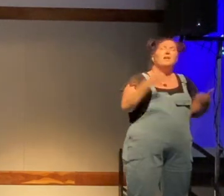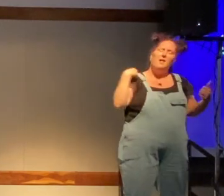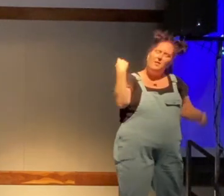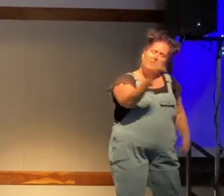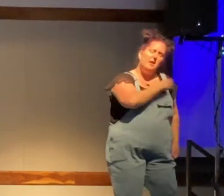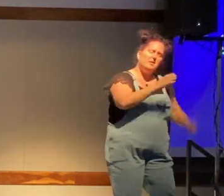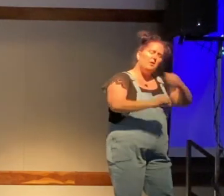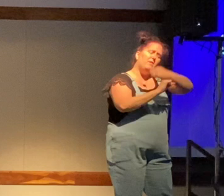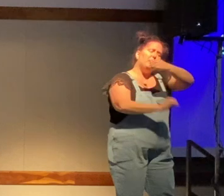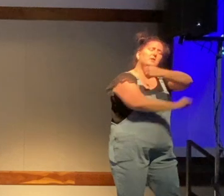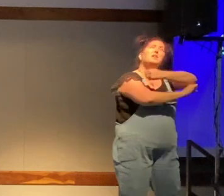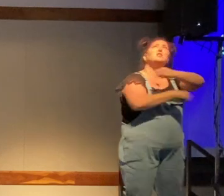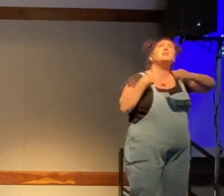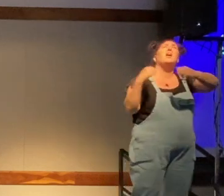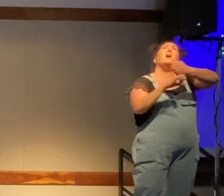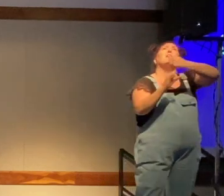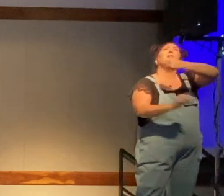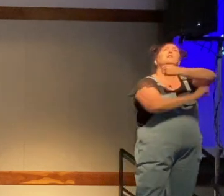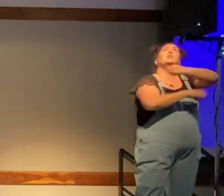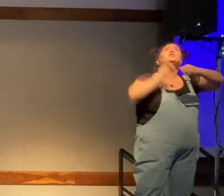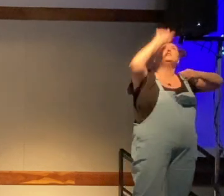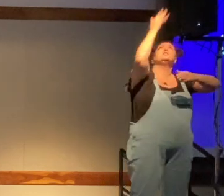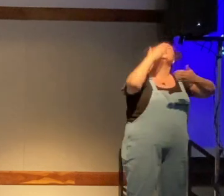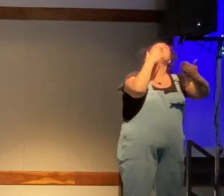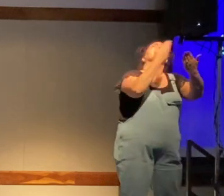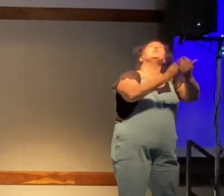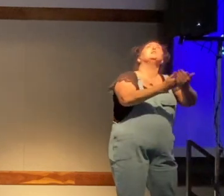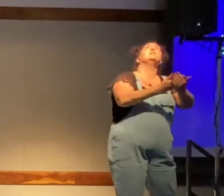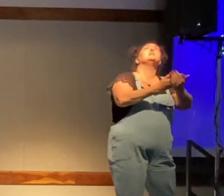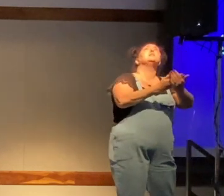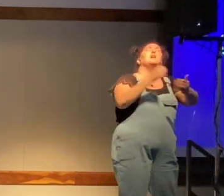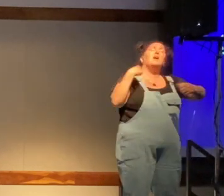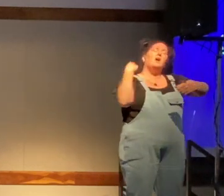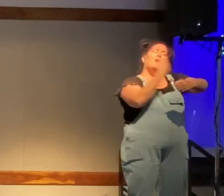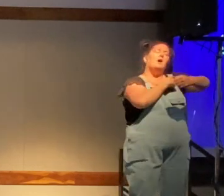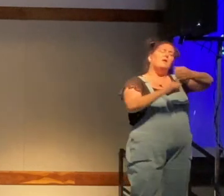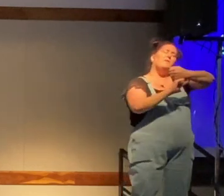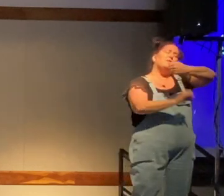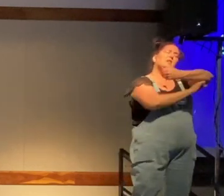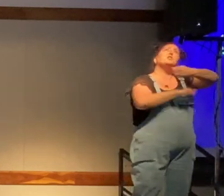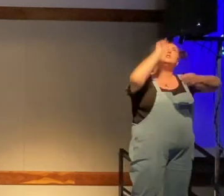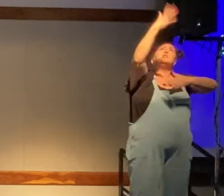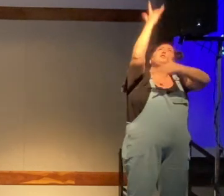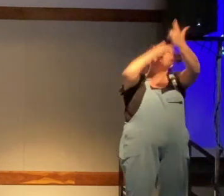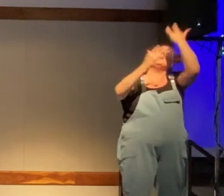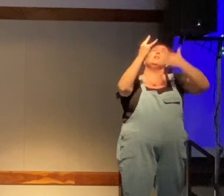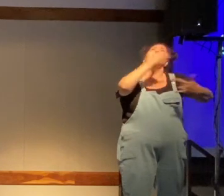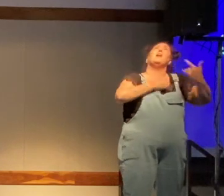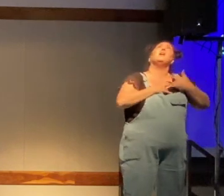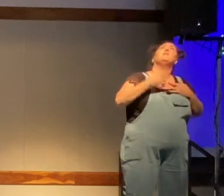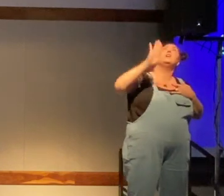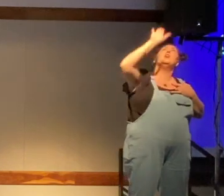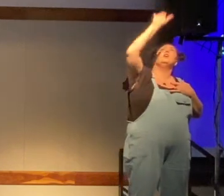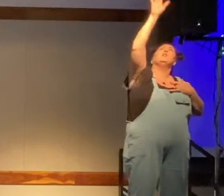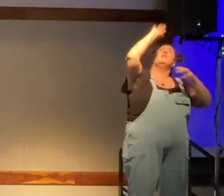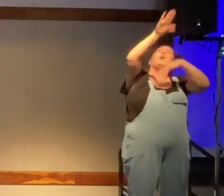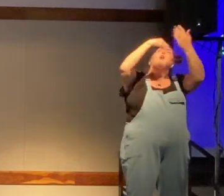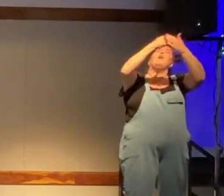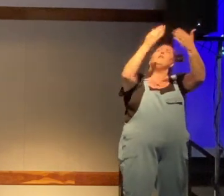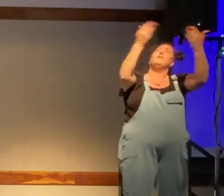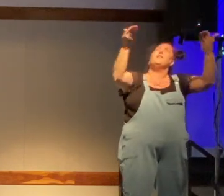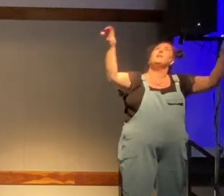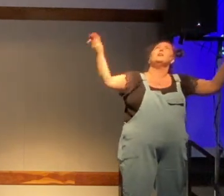foundation. Our foundation is your goodness. Our foundation is your love. Our foundation is all of the things that